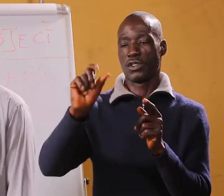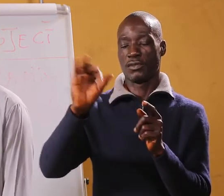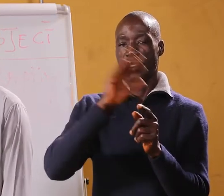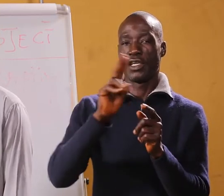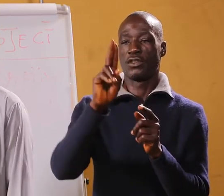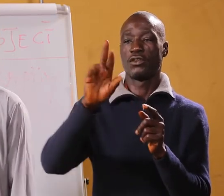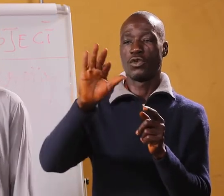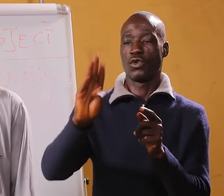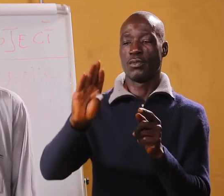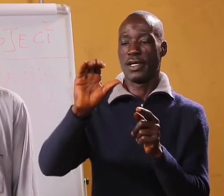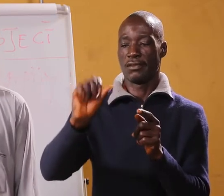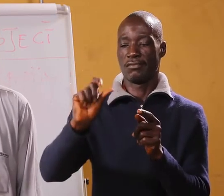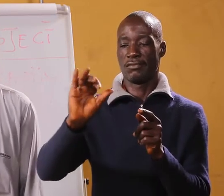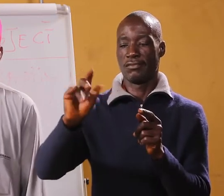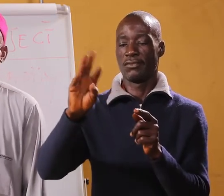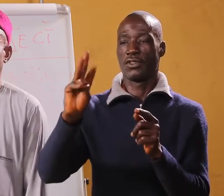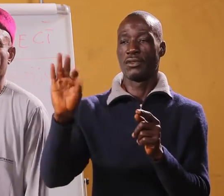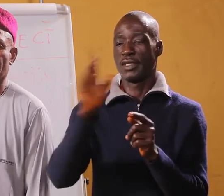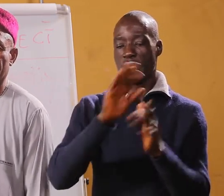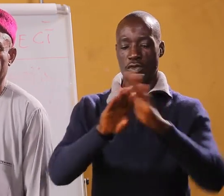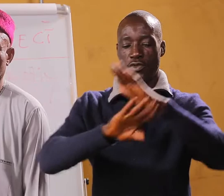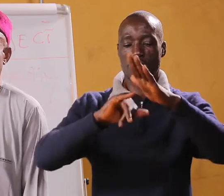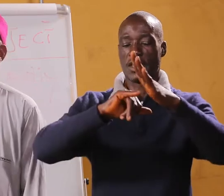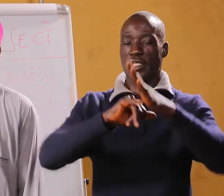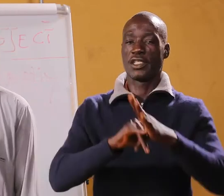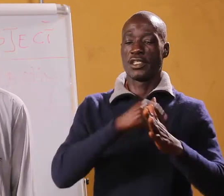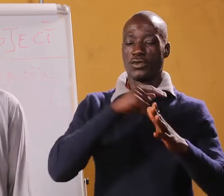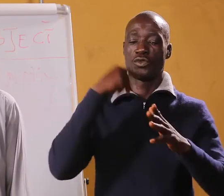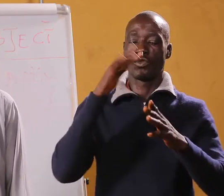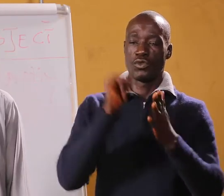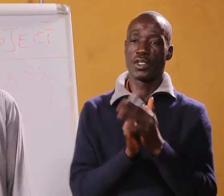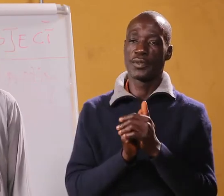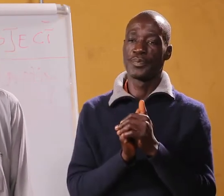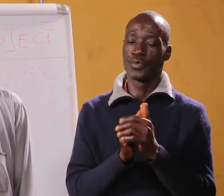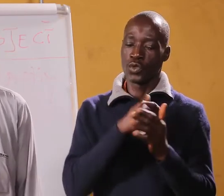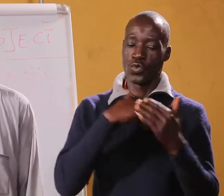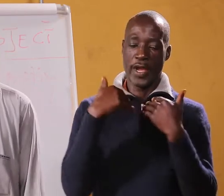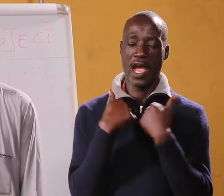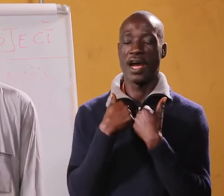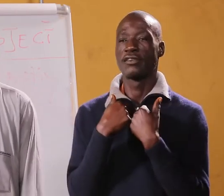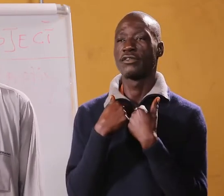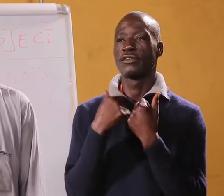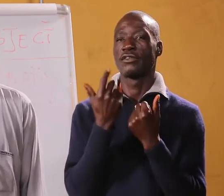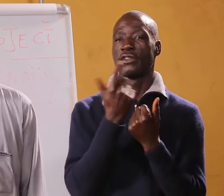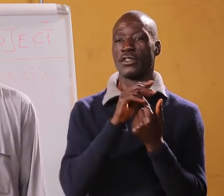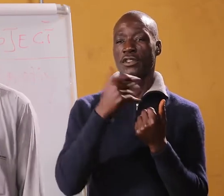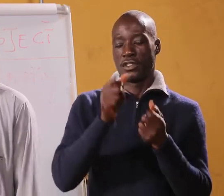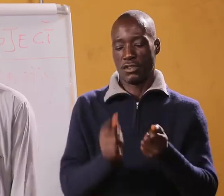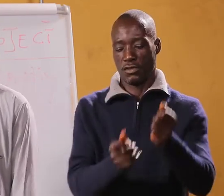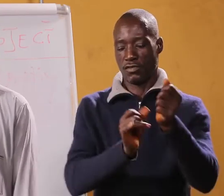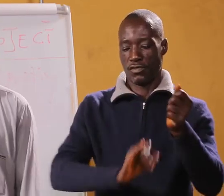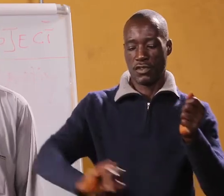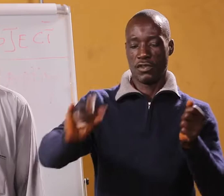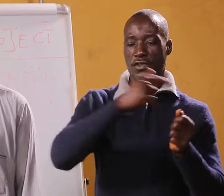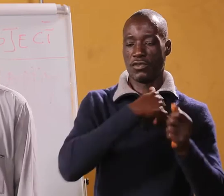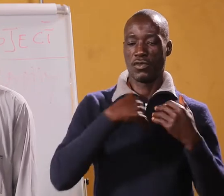and urban settlement. Under rural settlement, we said we have the following.